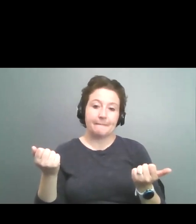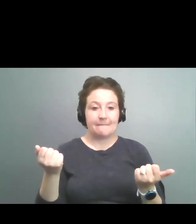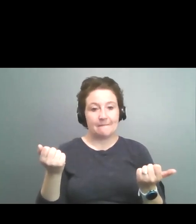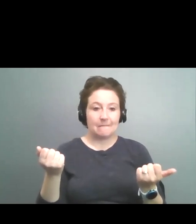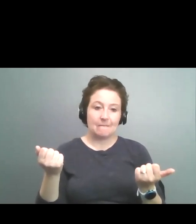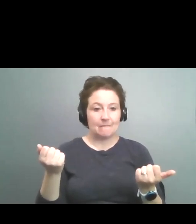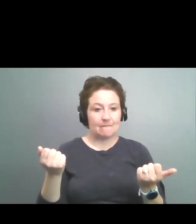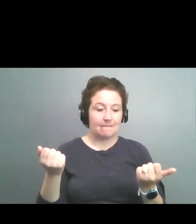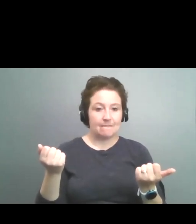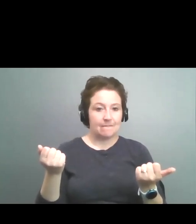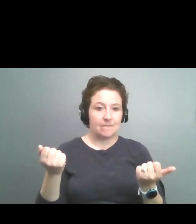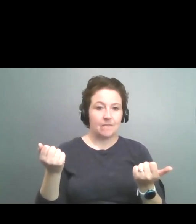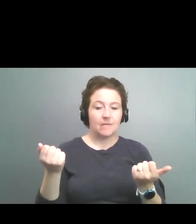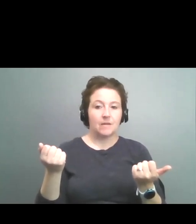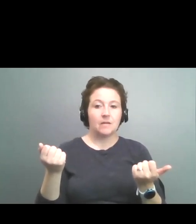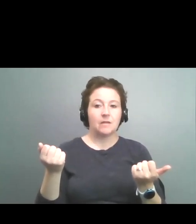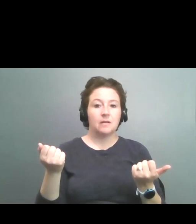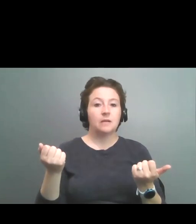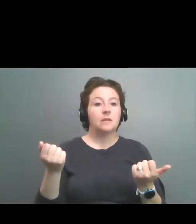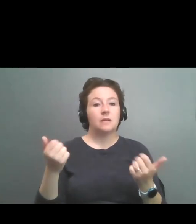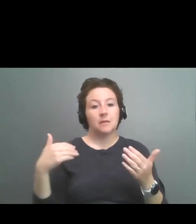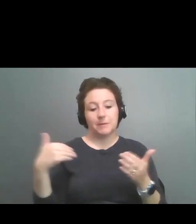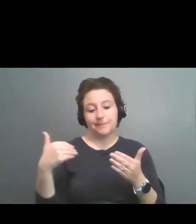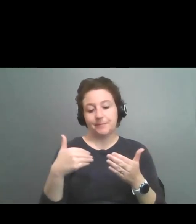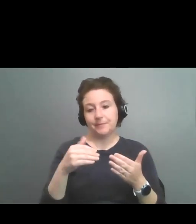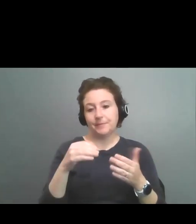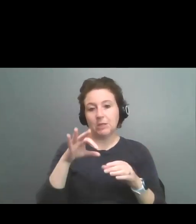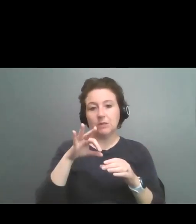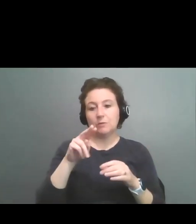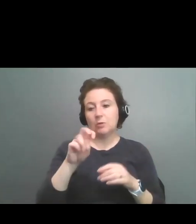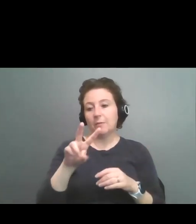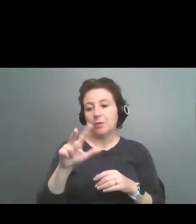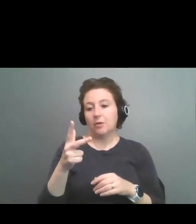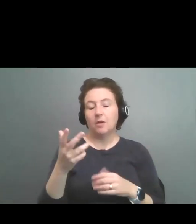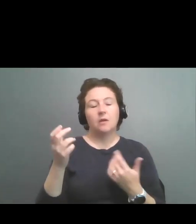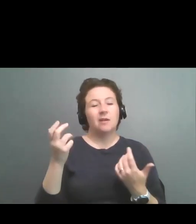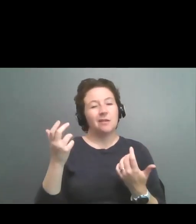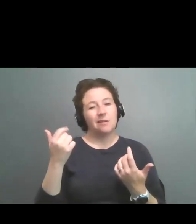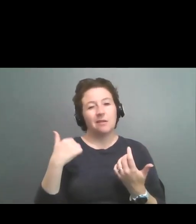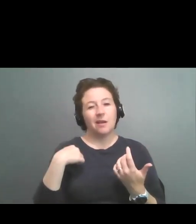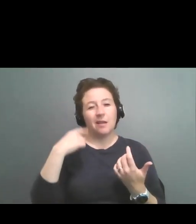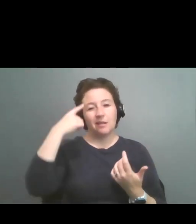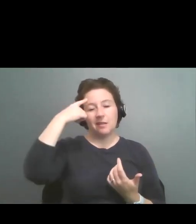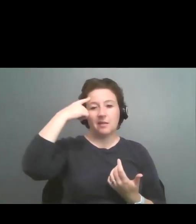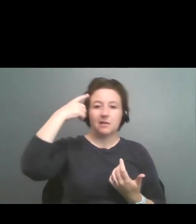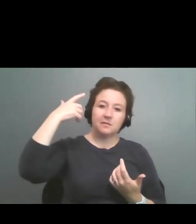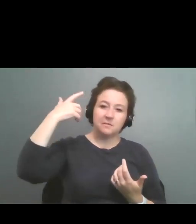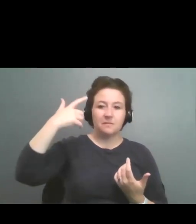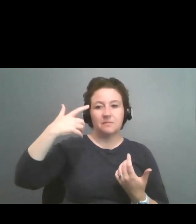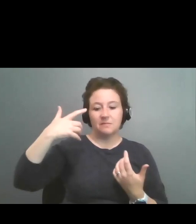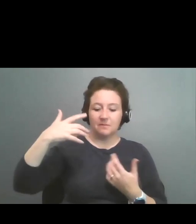during the time up until election day. So I would think at least